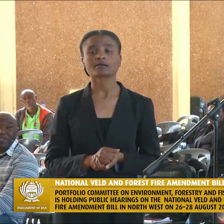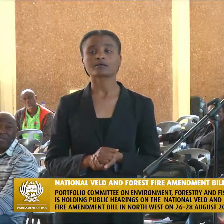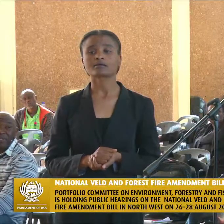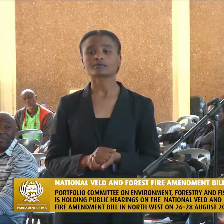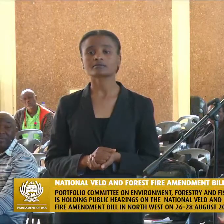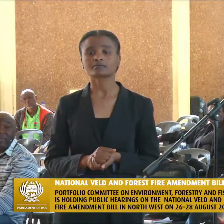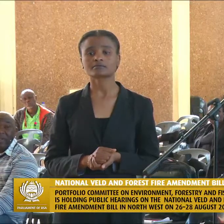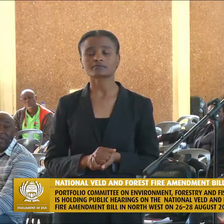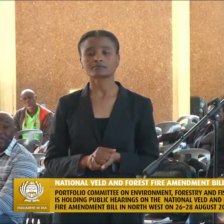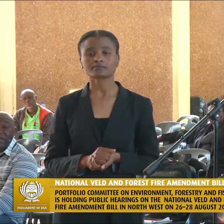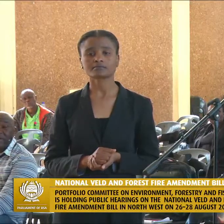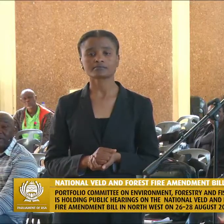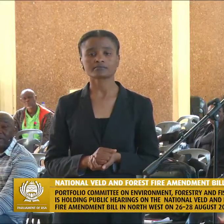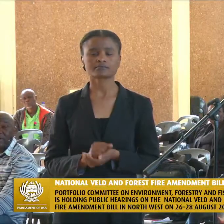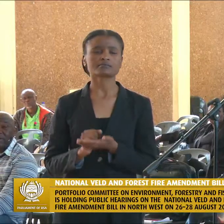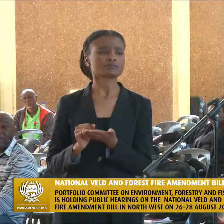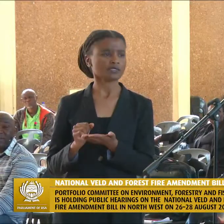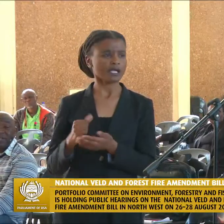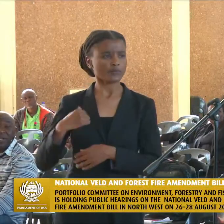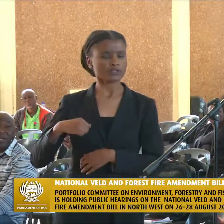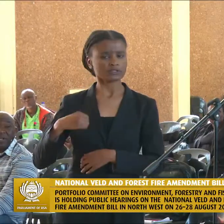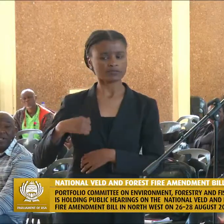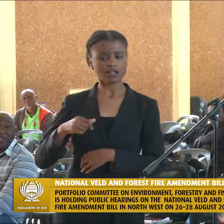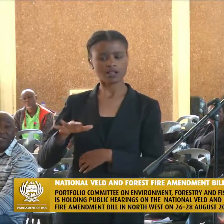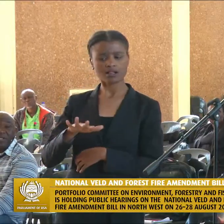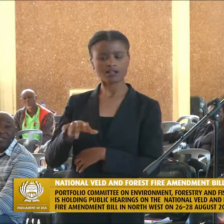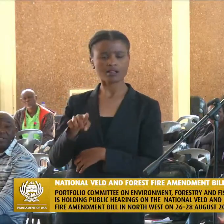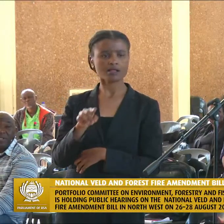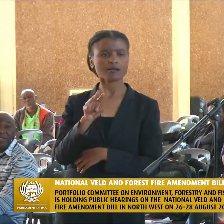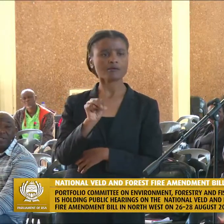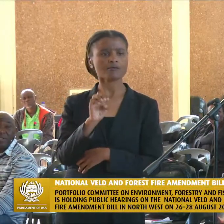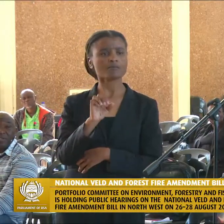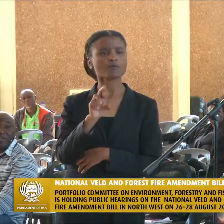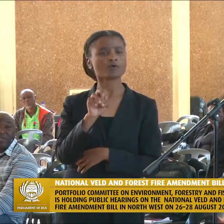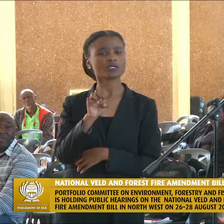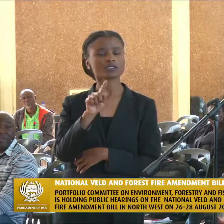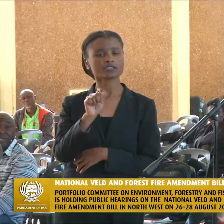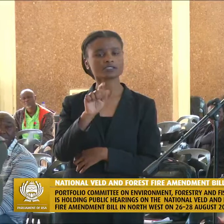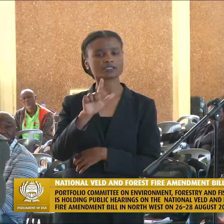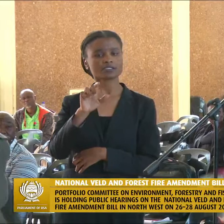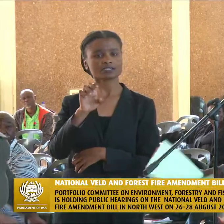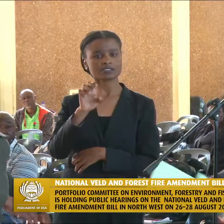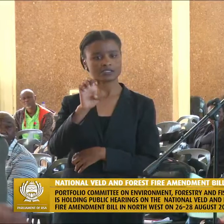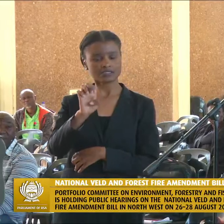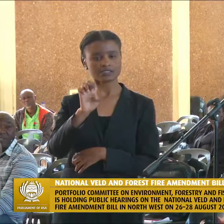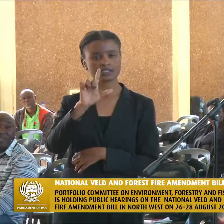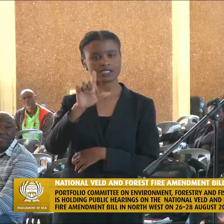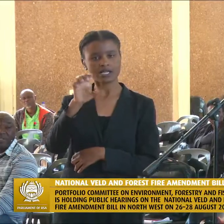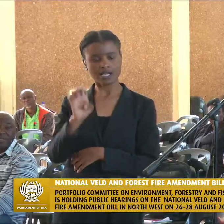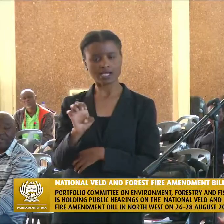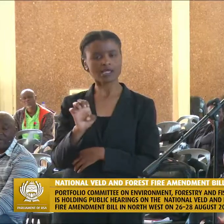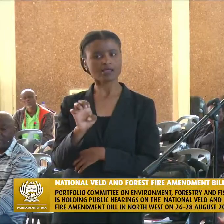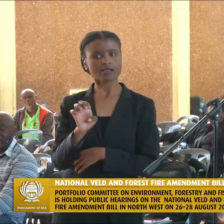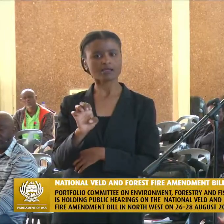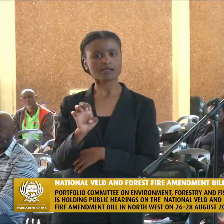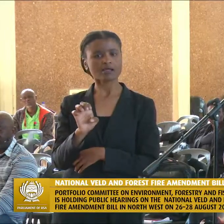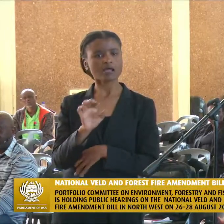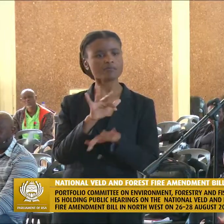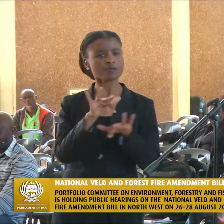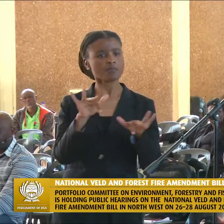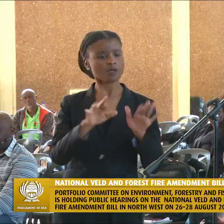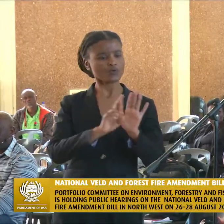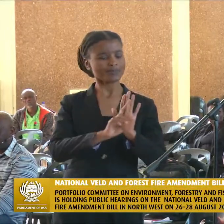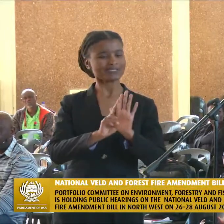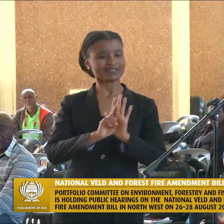we as the municipality for more retail we don't have representatives the representatives